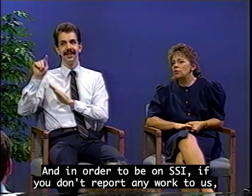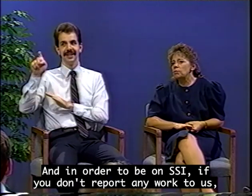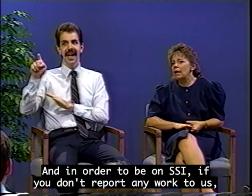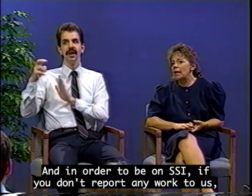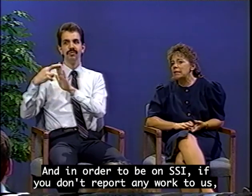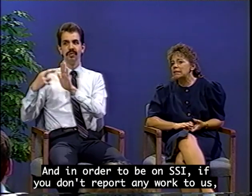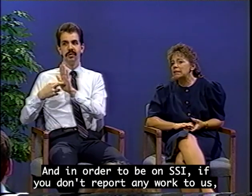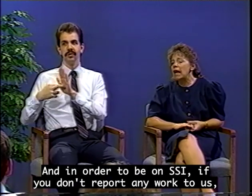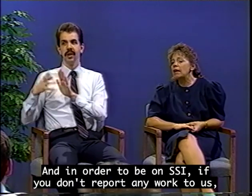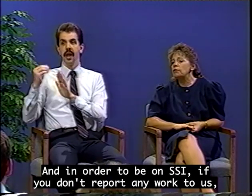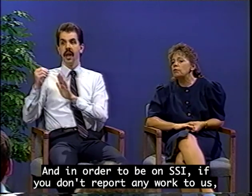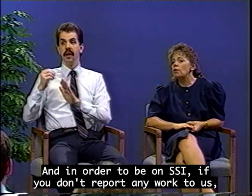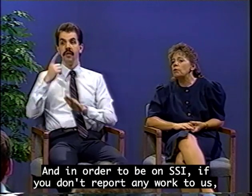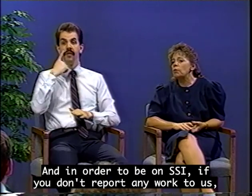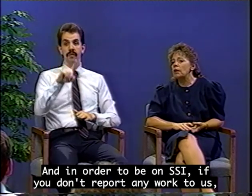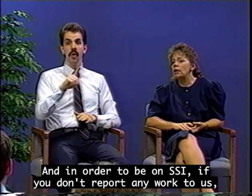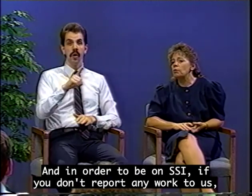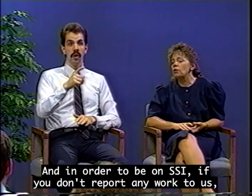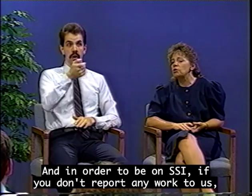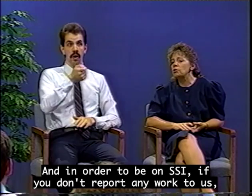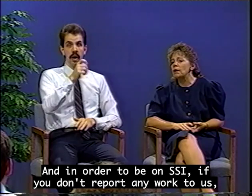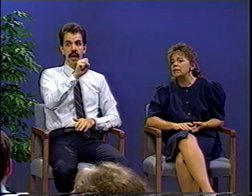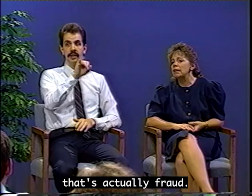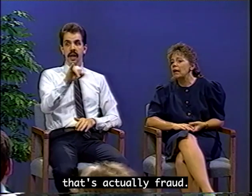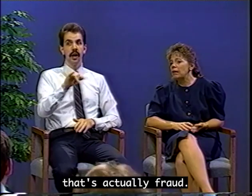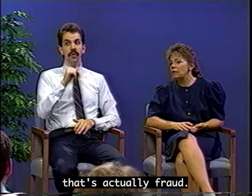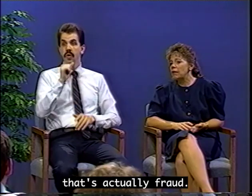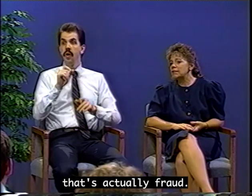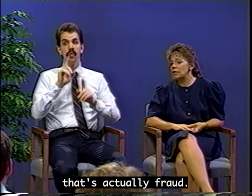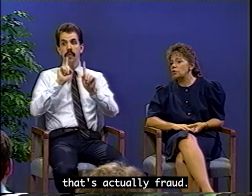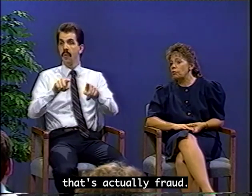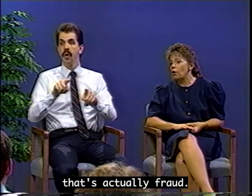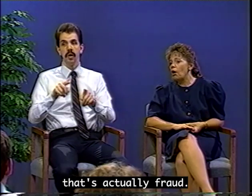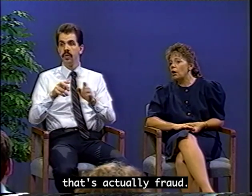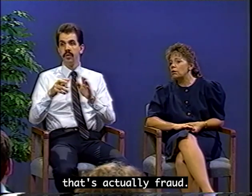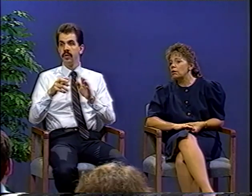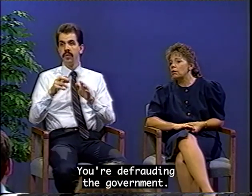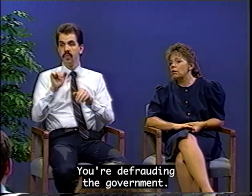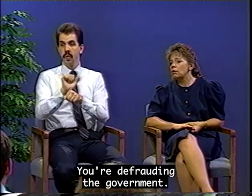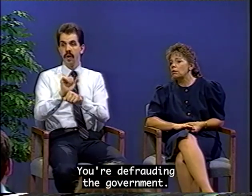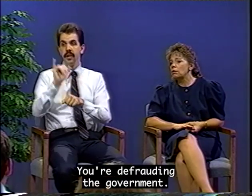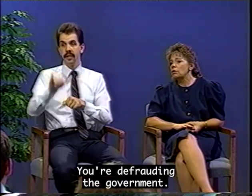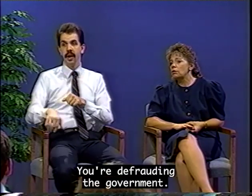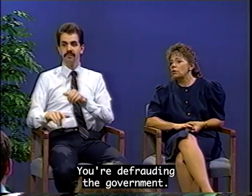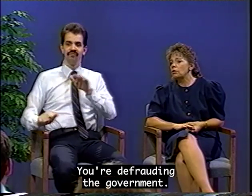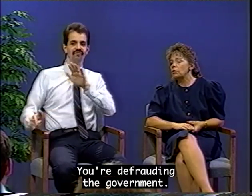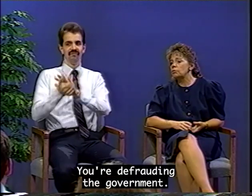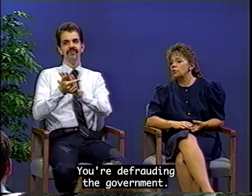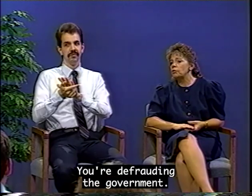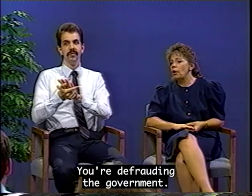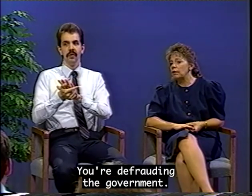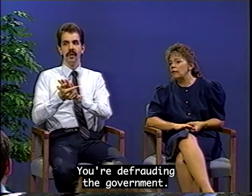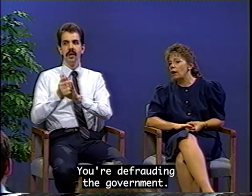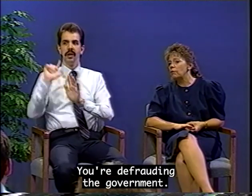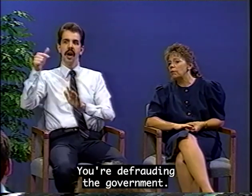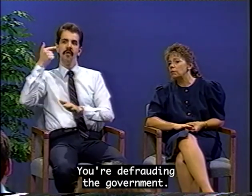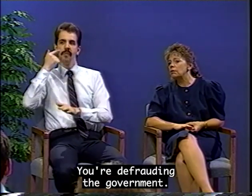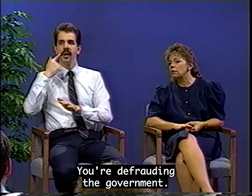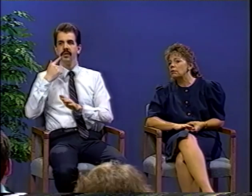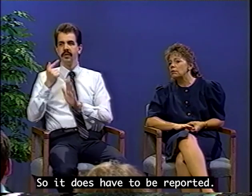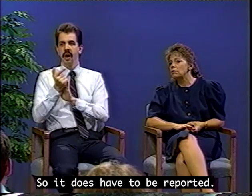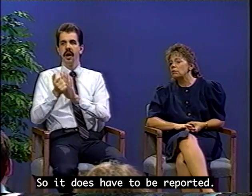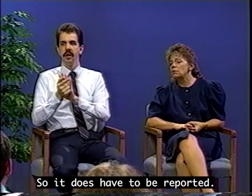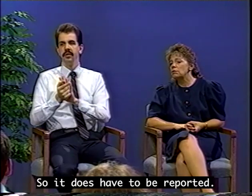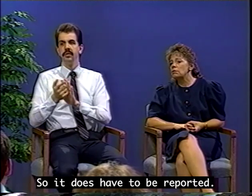in order to be on SSI, if you don't report any work to us, that's actually fraud. You're defrauding the